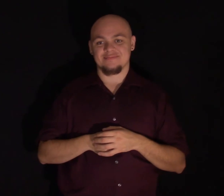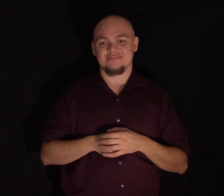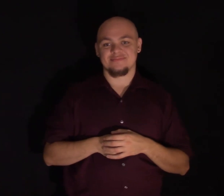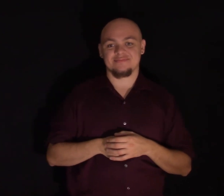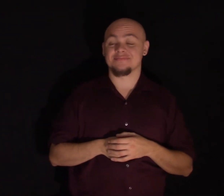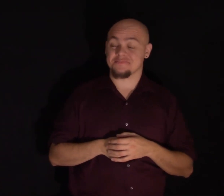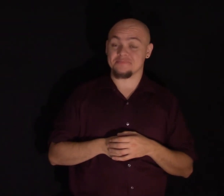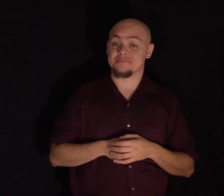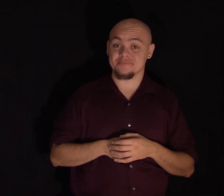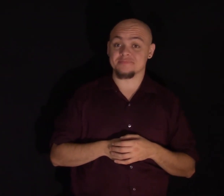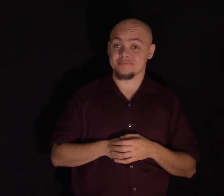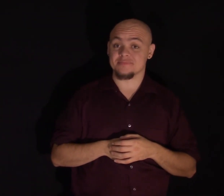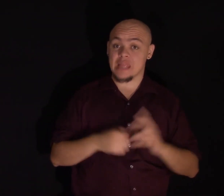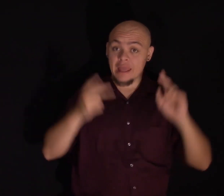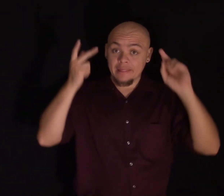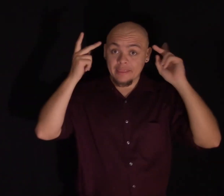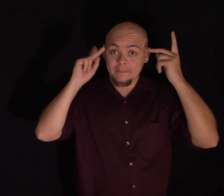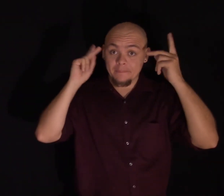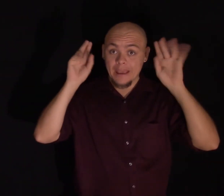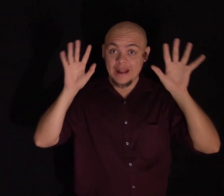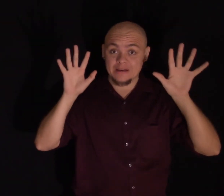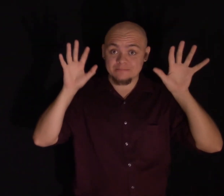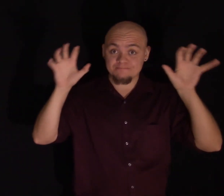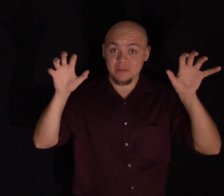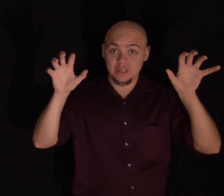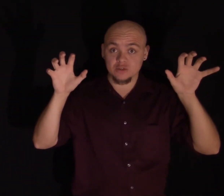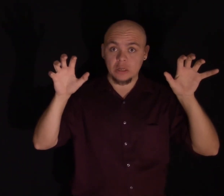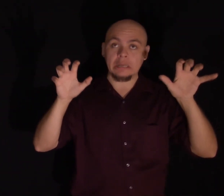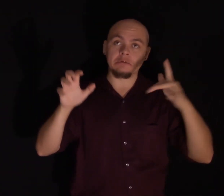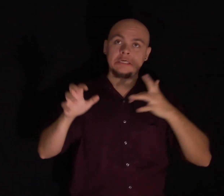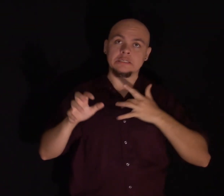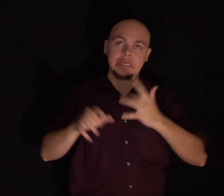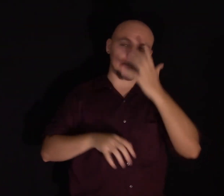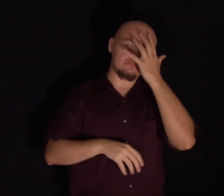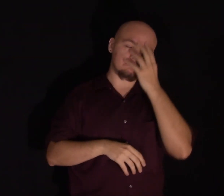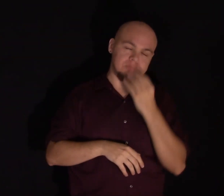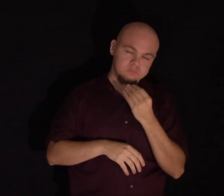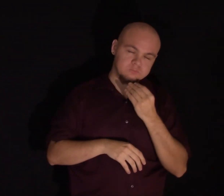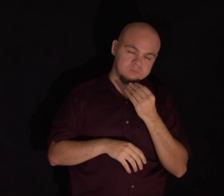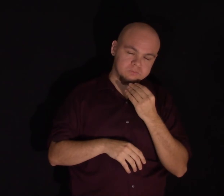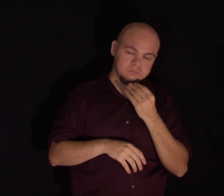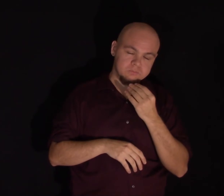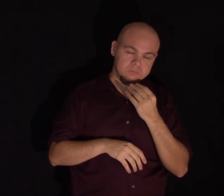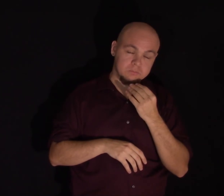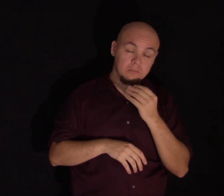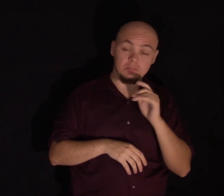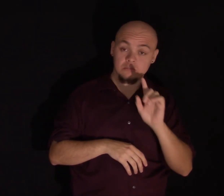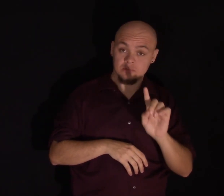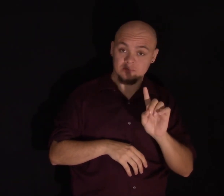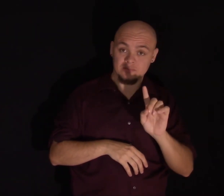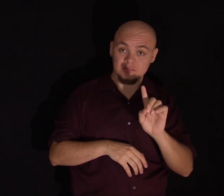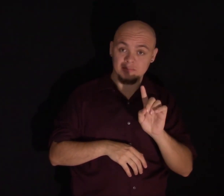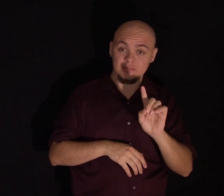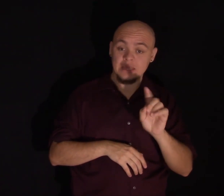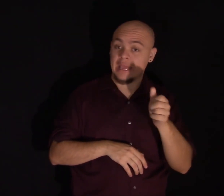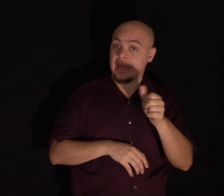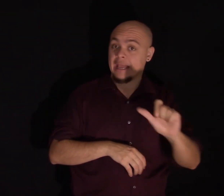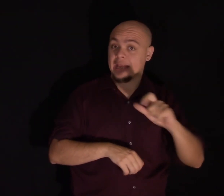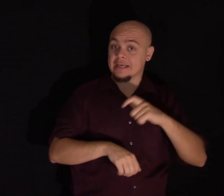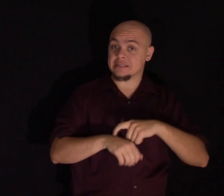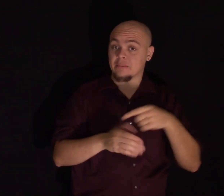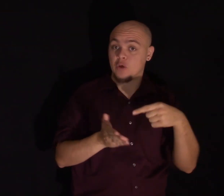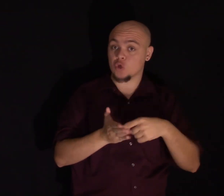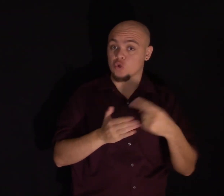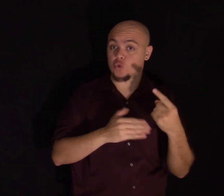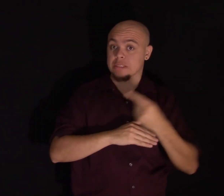now the panic monster is dormant most of the time but he suddenly wakes up anytime a deadline